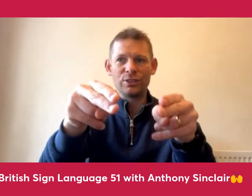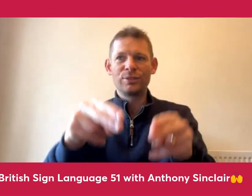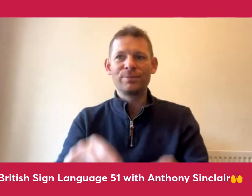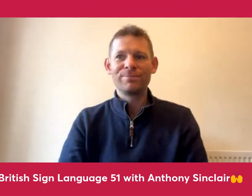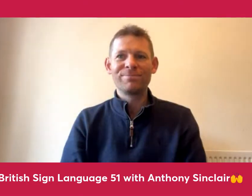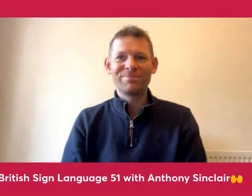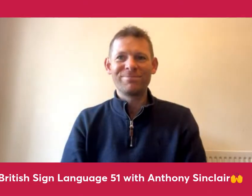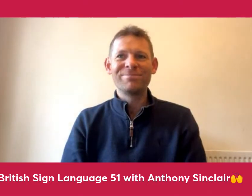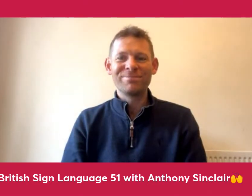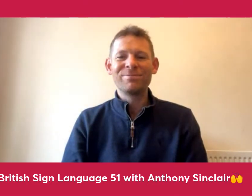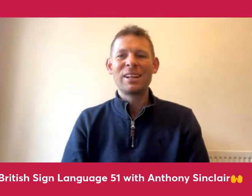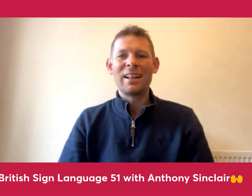Cambridge.